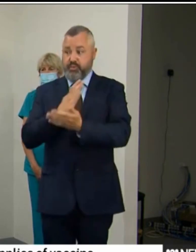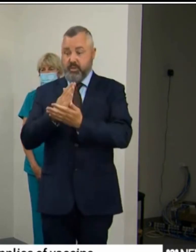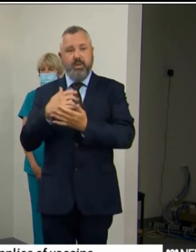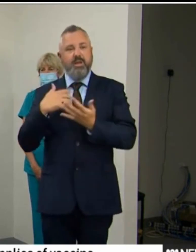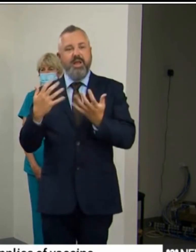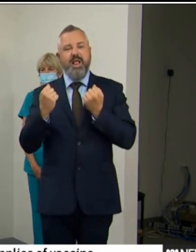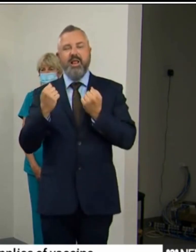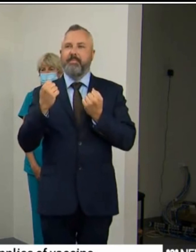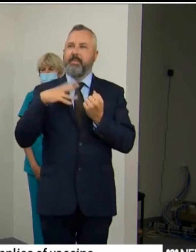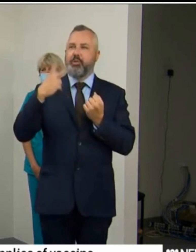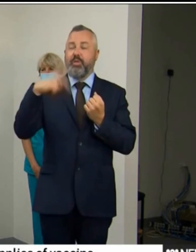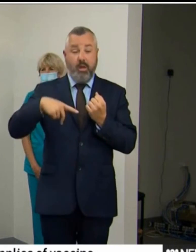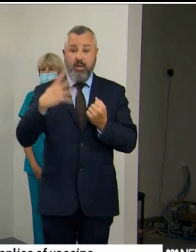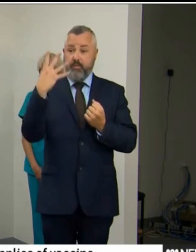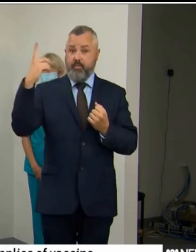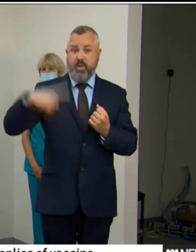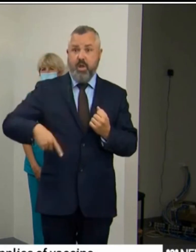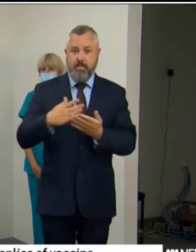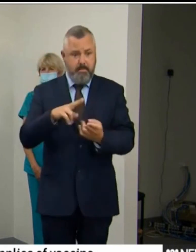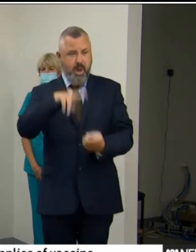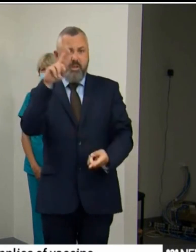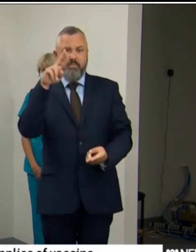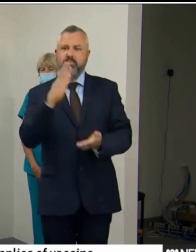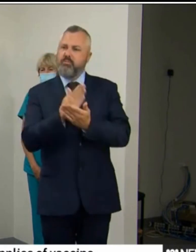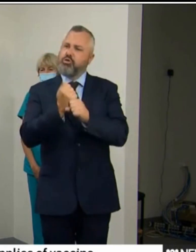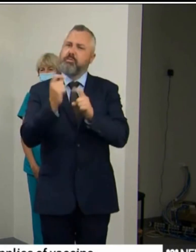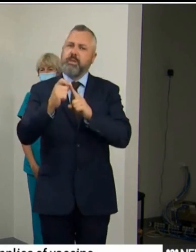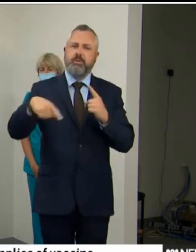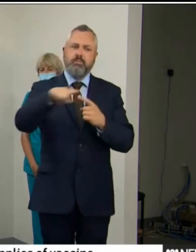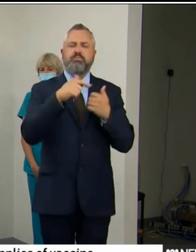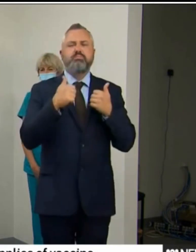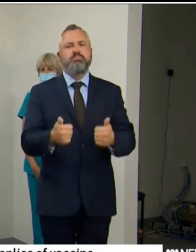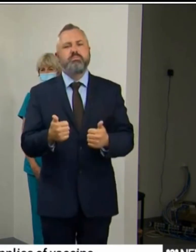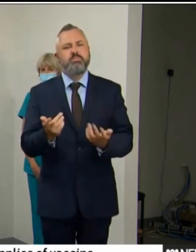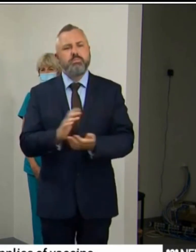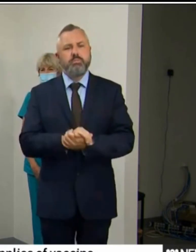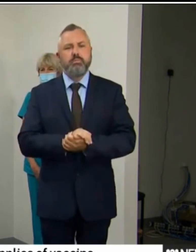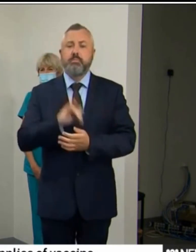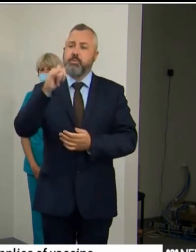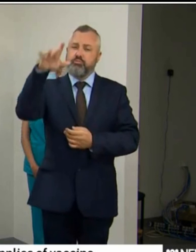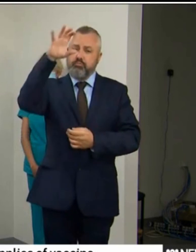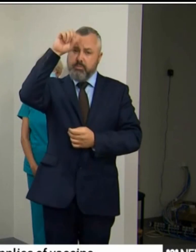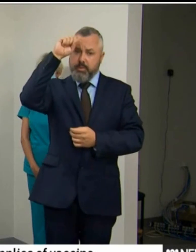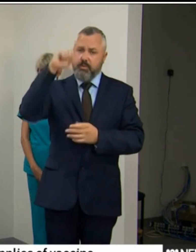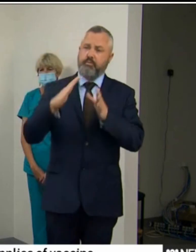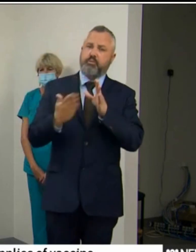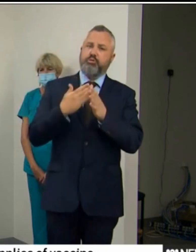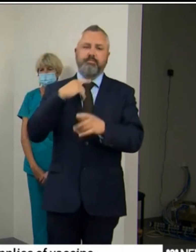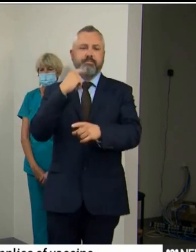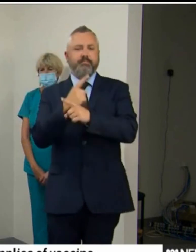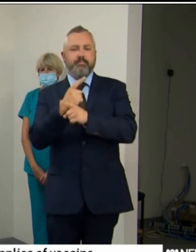really thankful to our general practices. And as I say, you might remember I initially gave the expectation